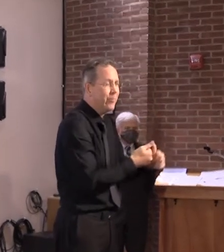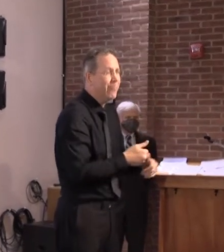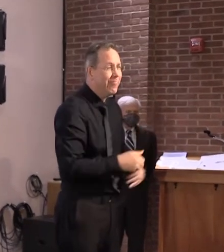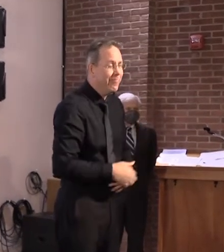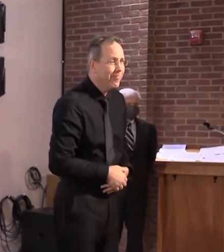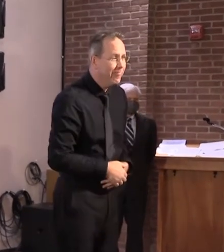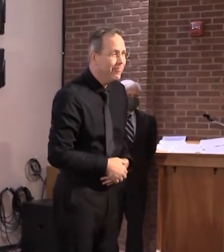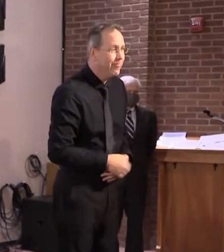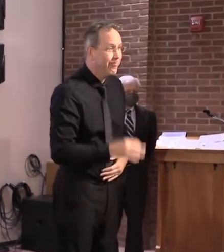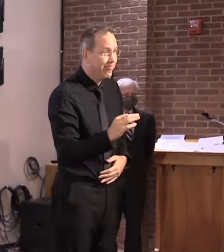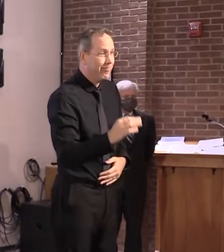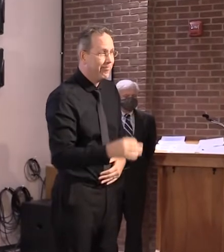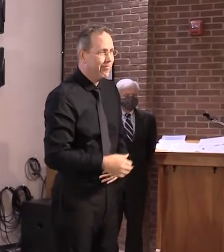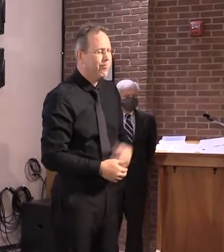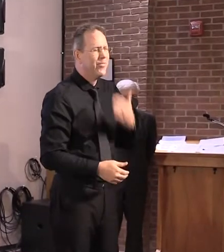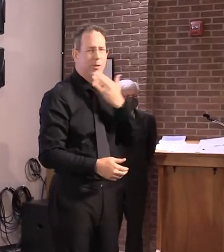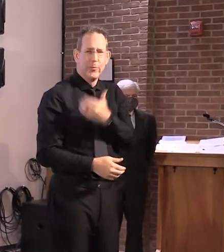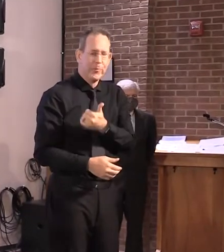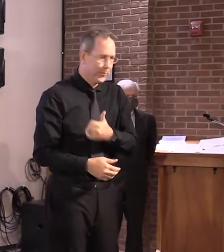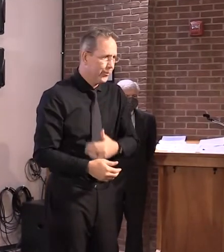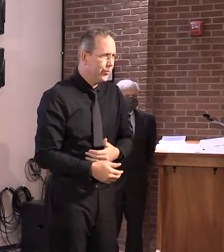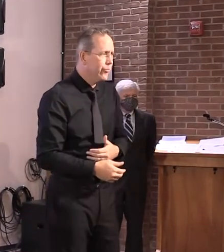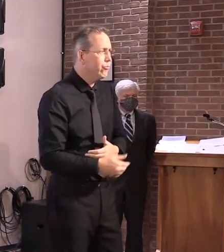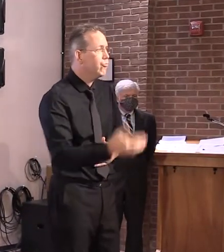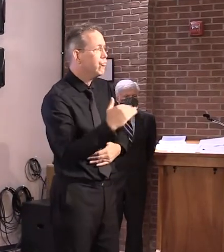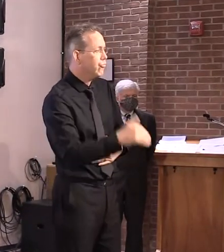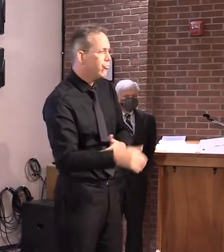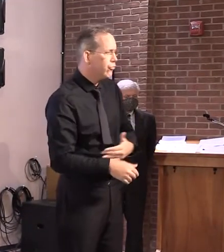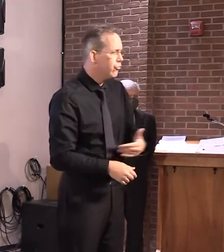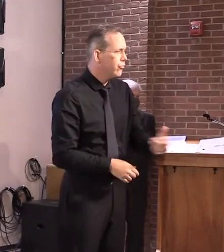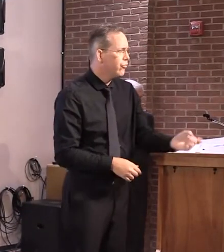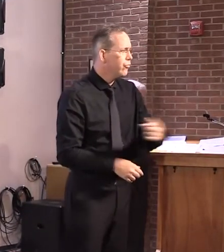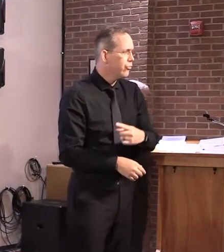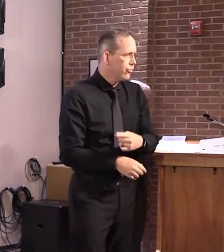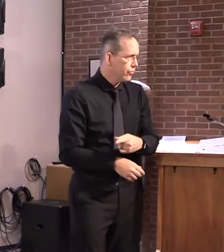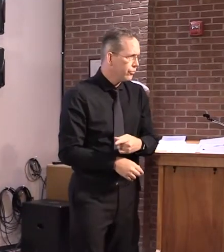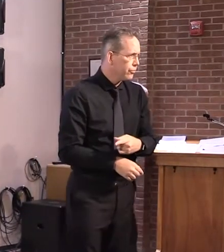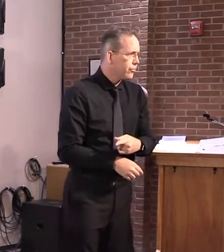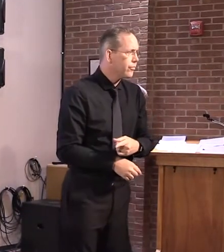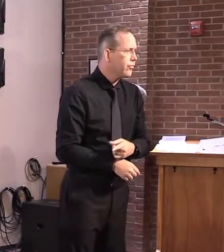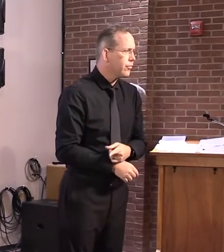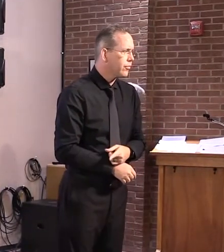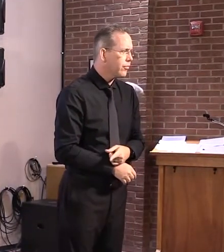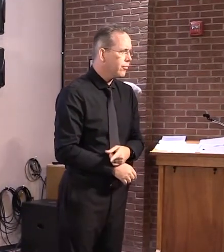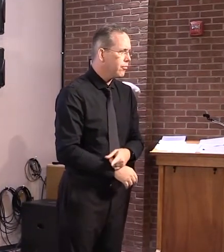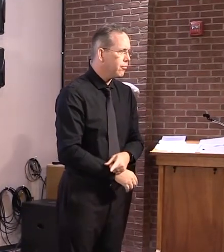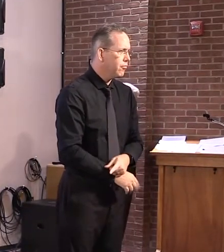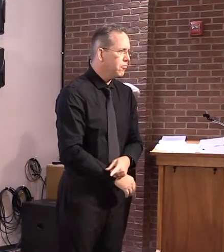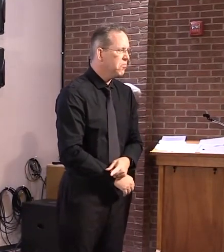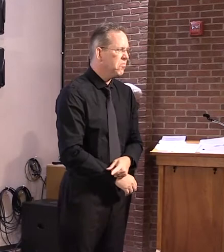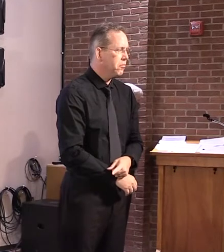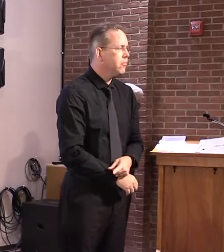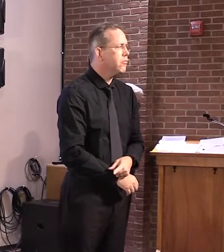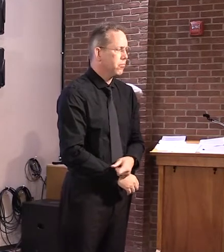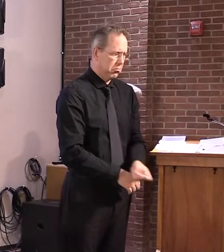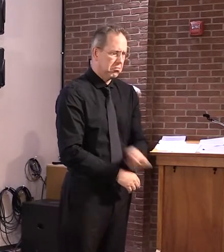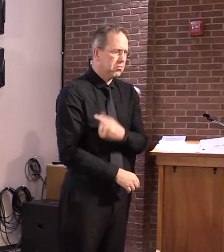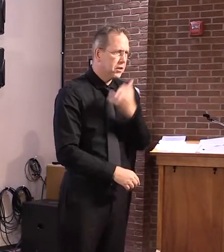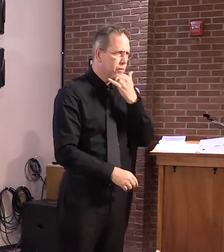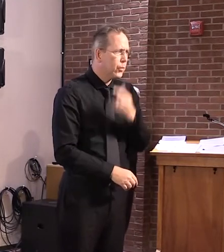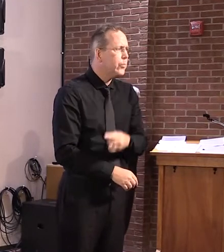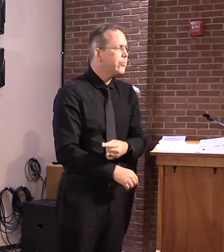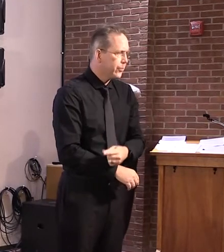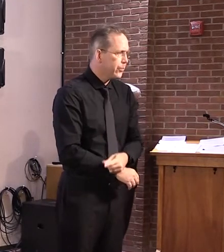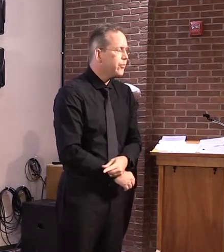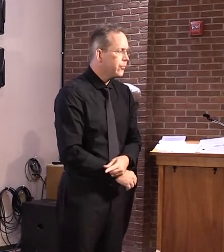All right, we can go to the phones now, starting with Chris Roy at the Newport Daily Express. Yes, good morning. Couple of